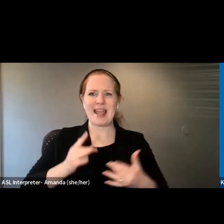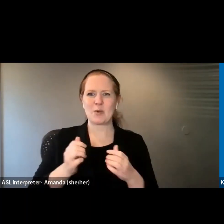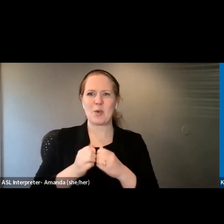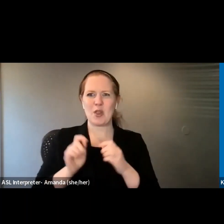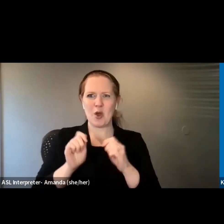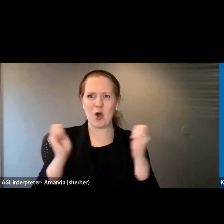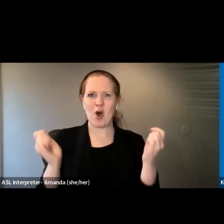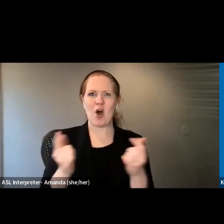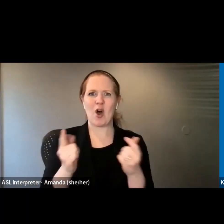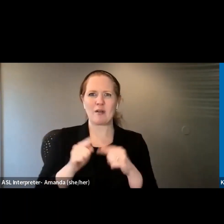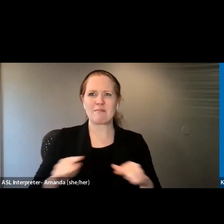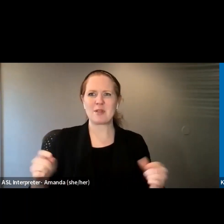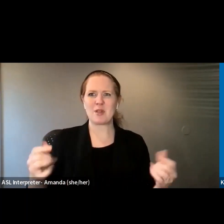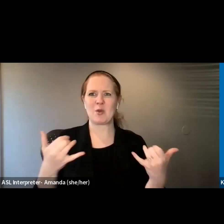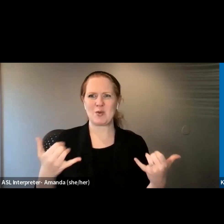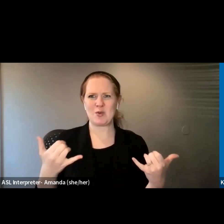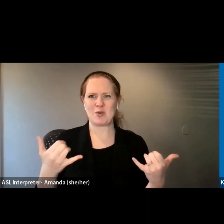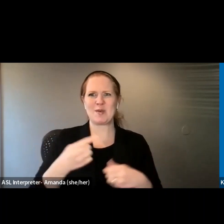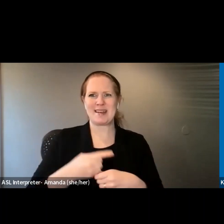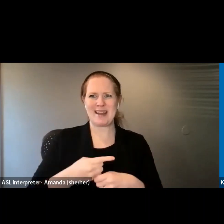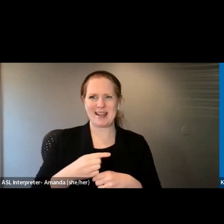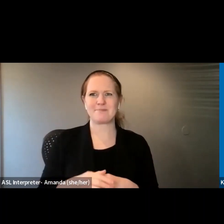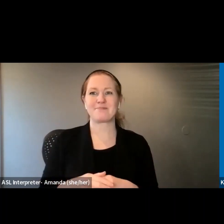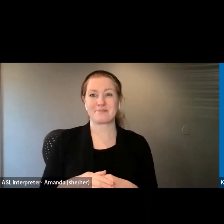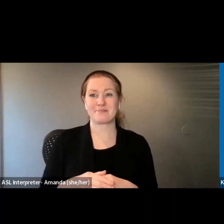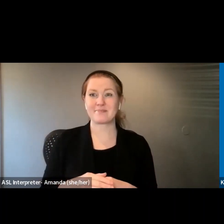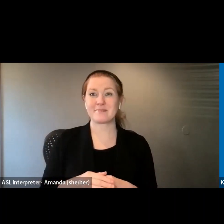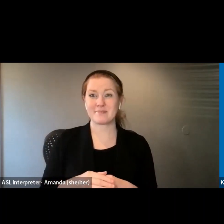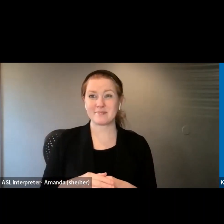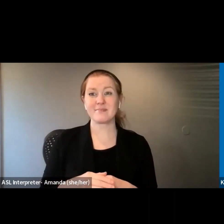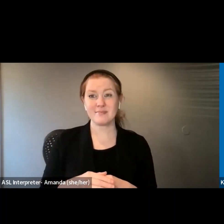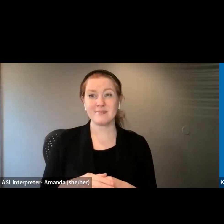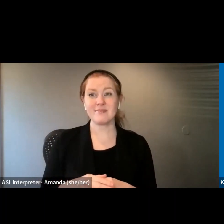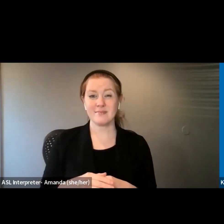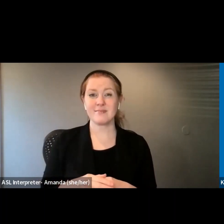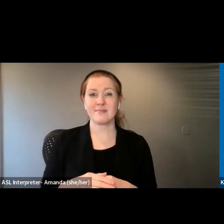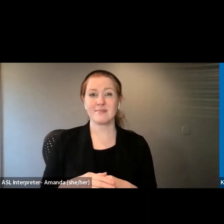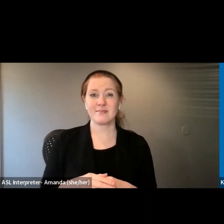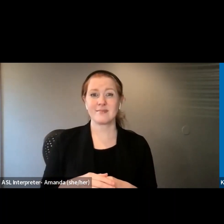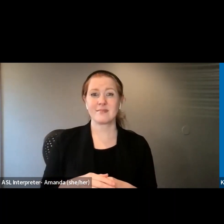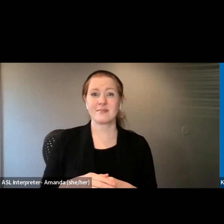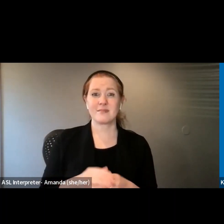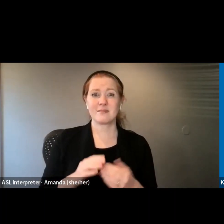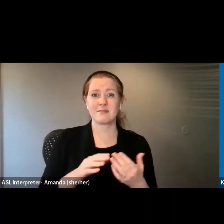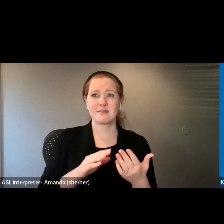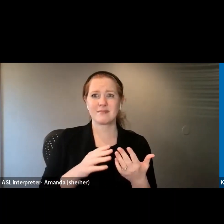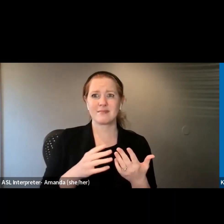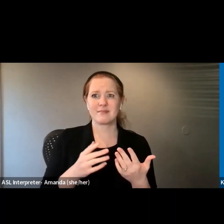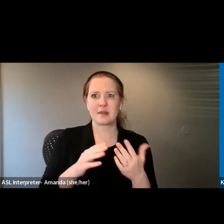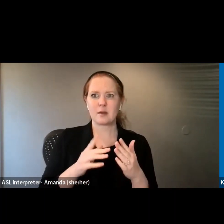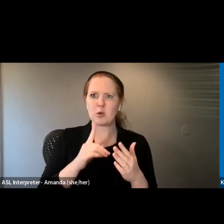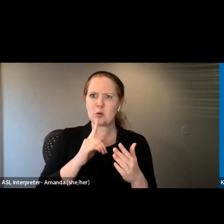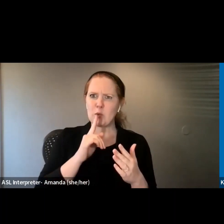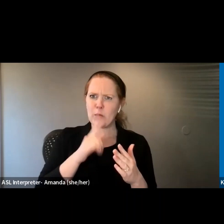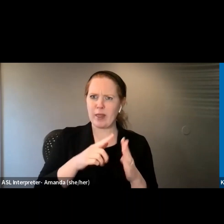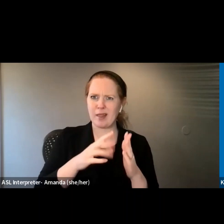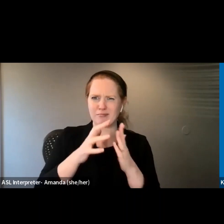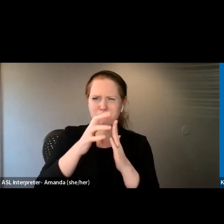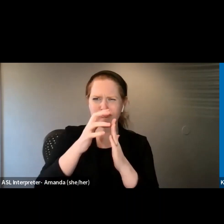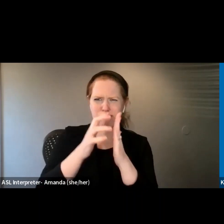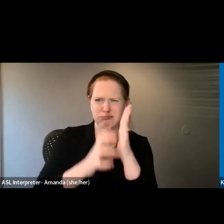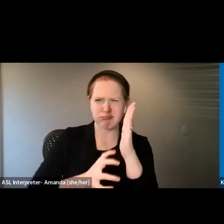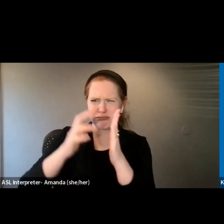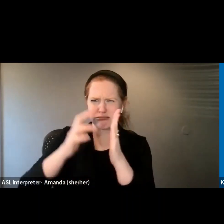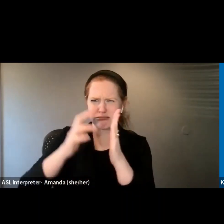today because I think learning to read these very lengthy, very